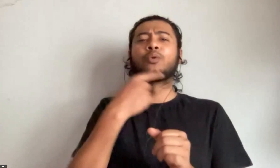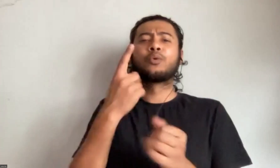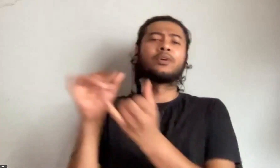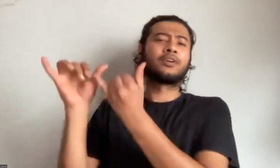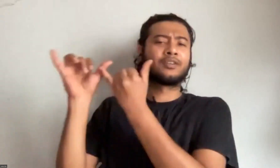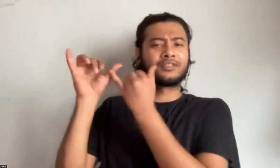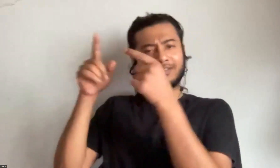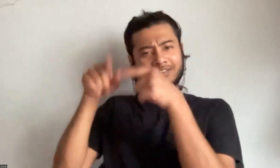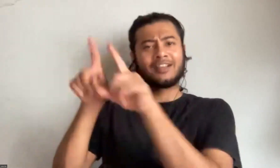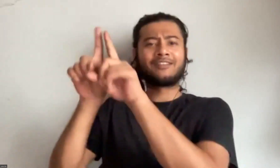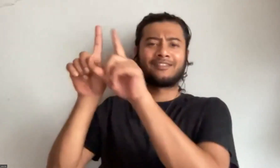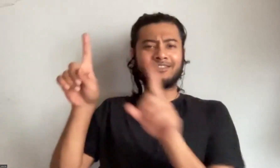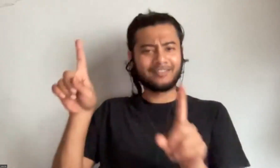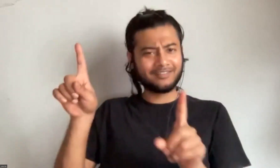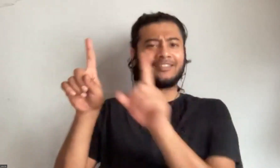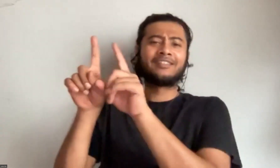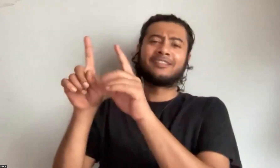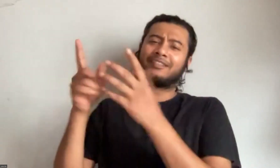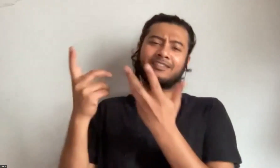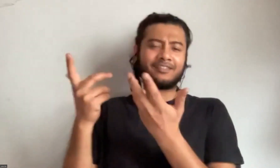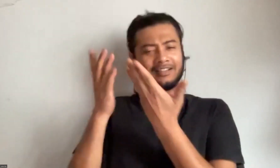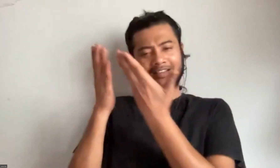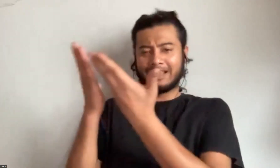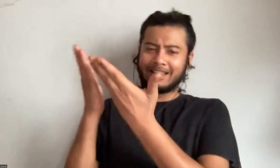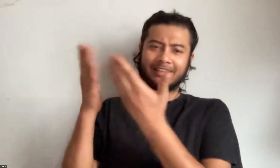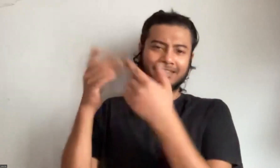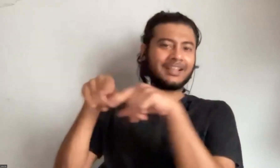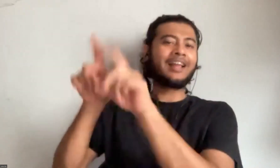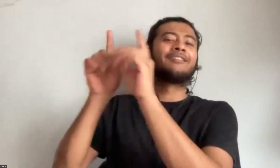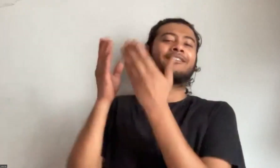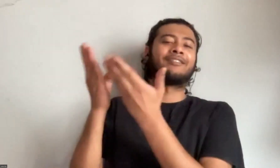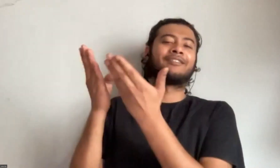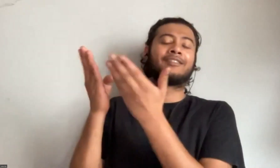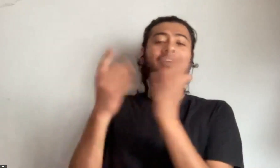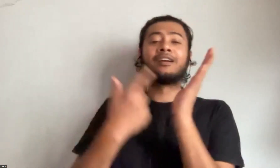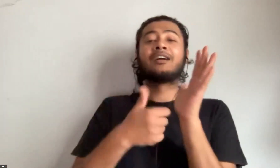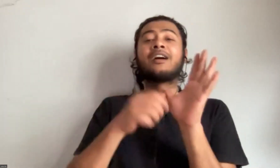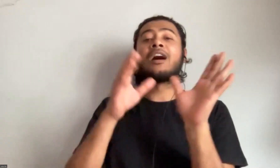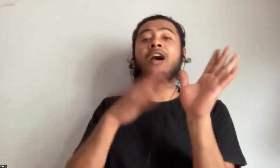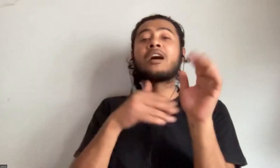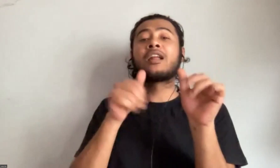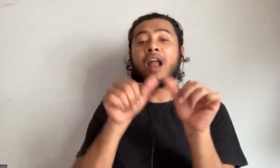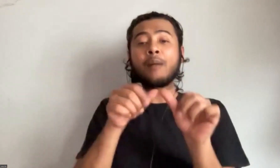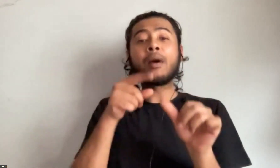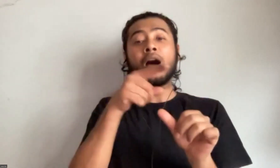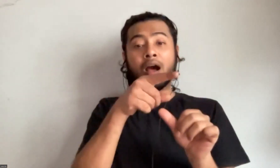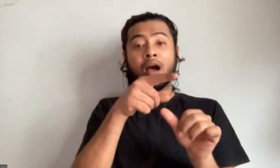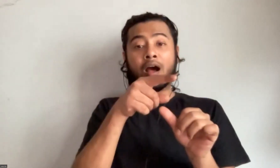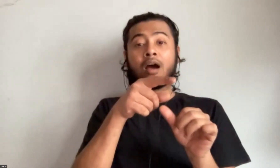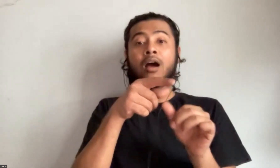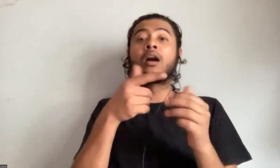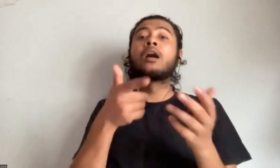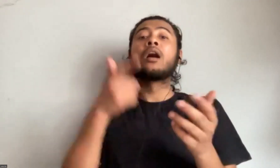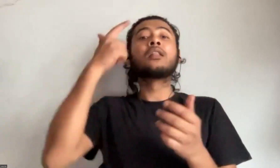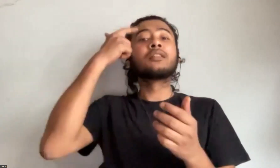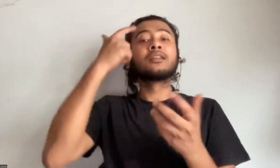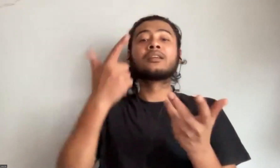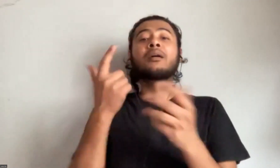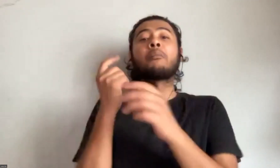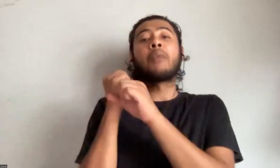consider it is Lord Ram. Rama also you can consider it is for Balram. Rama, you can also consider that